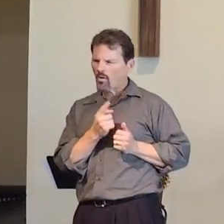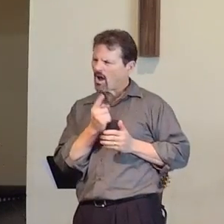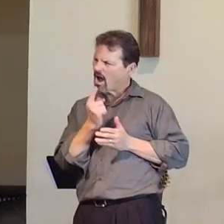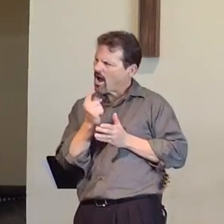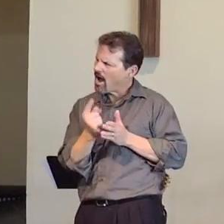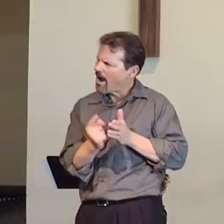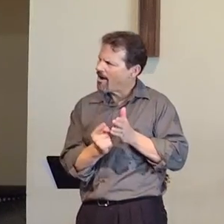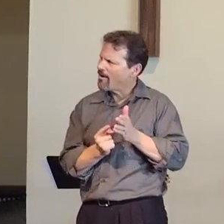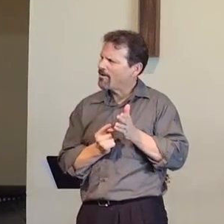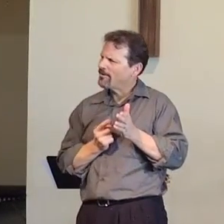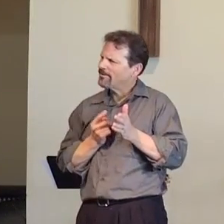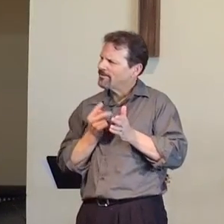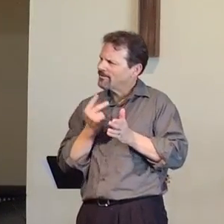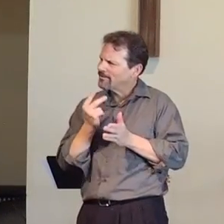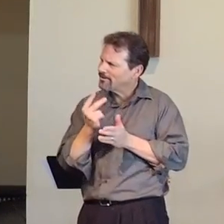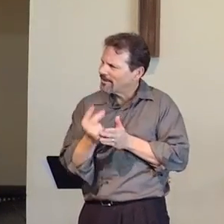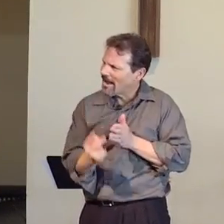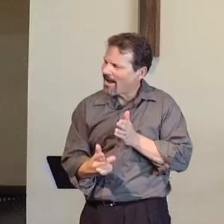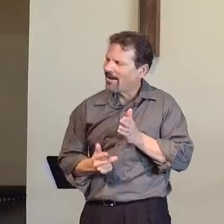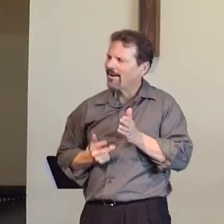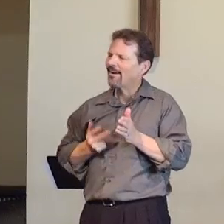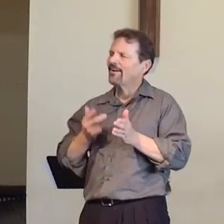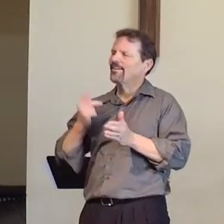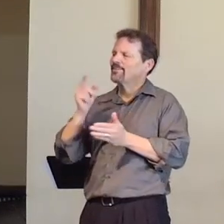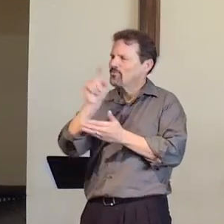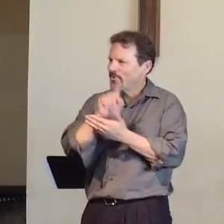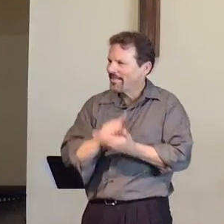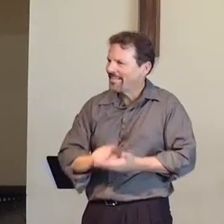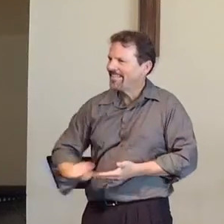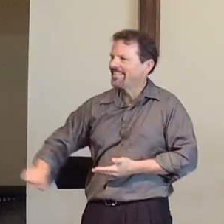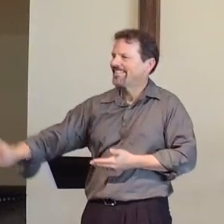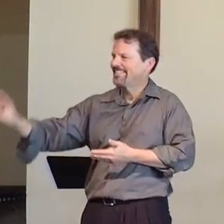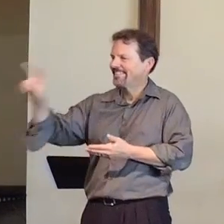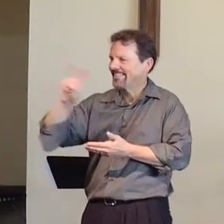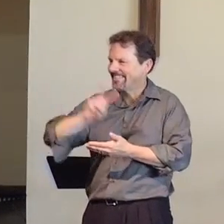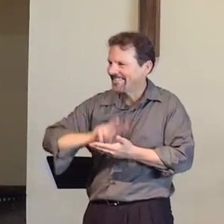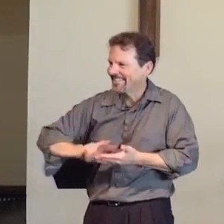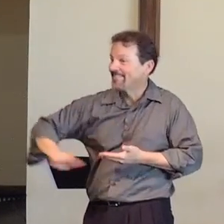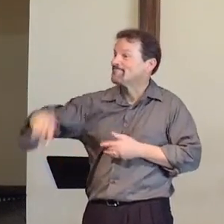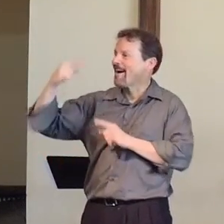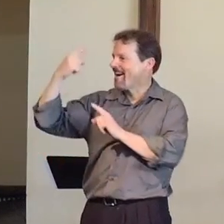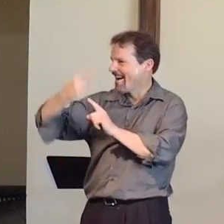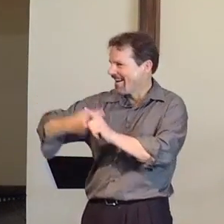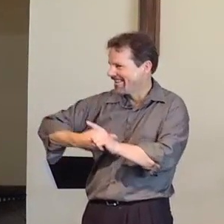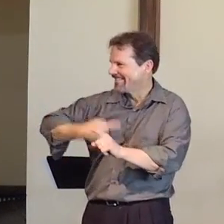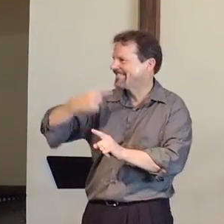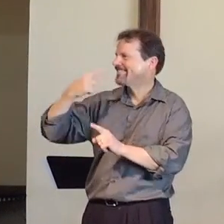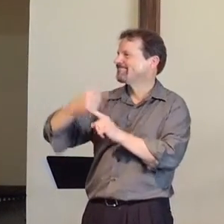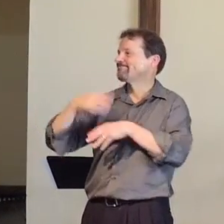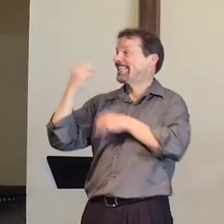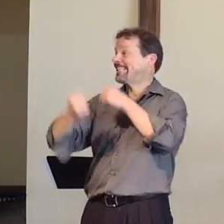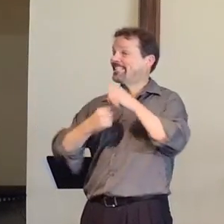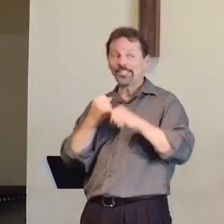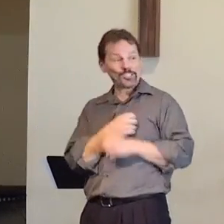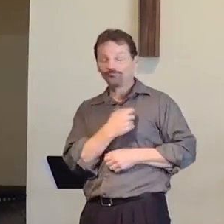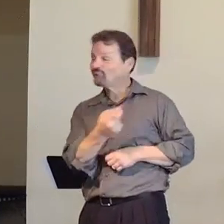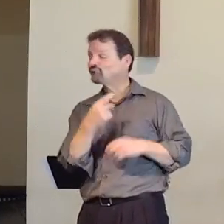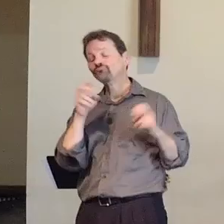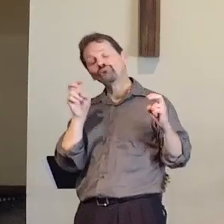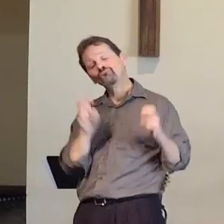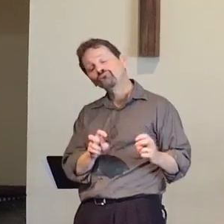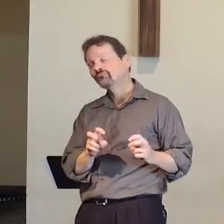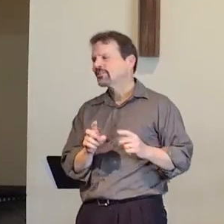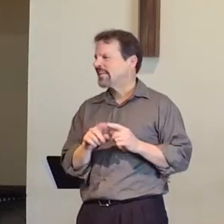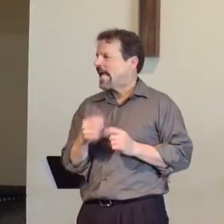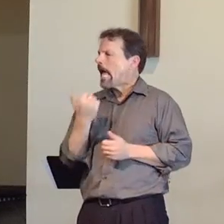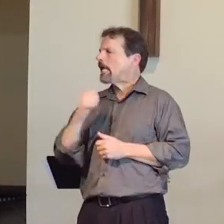hours, weeks, months, years, she and I together going over every